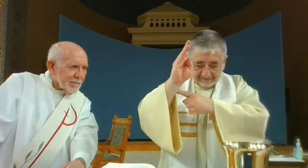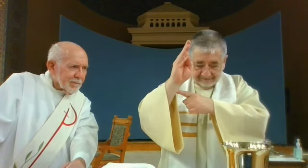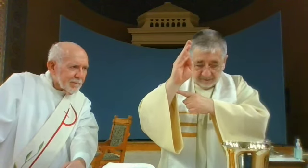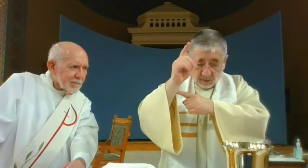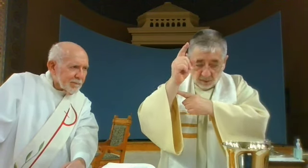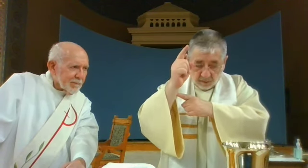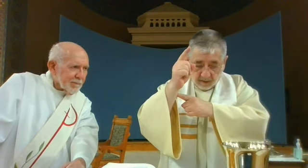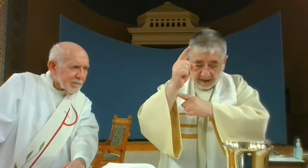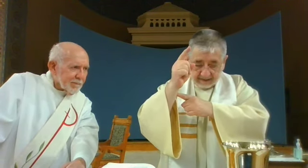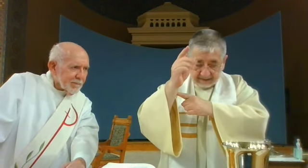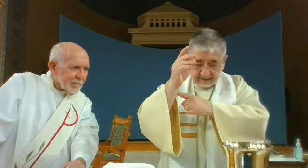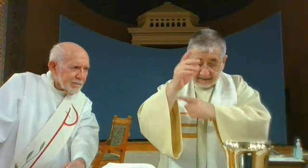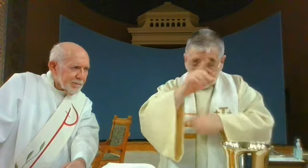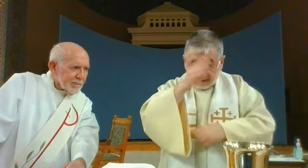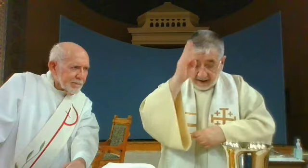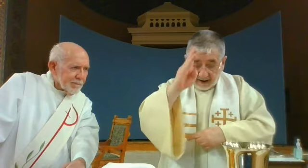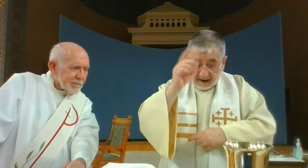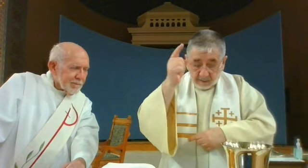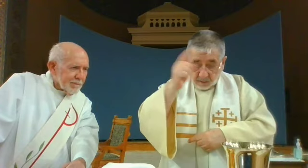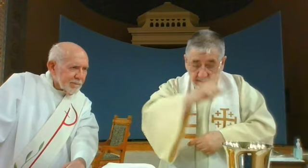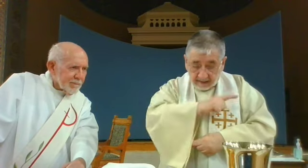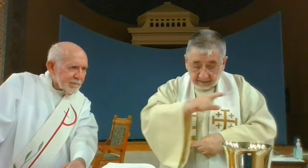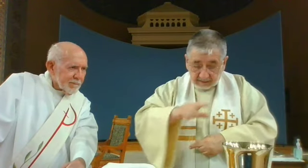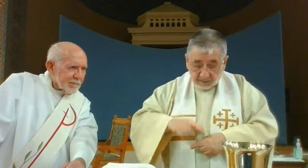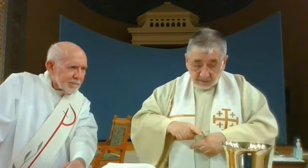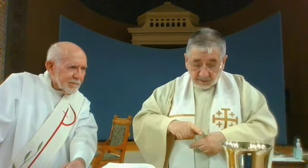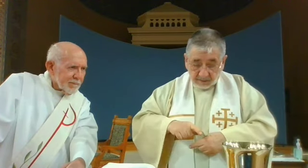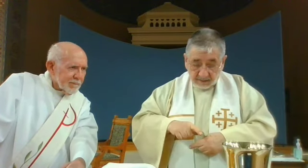God, one Lord,